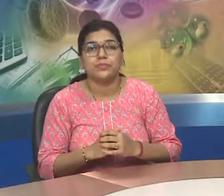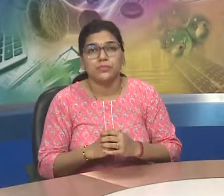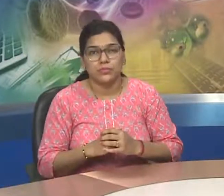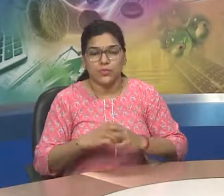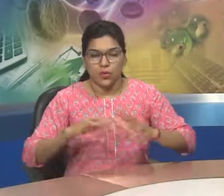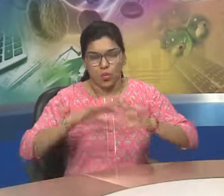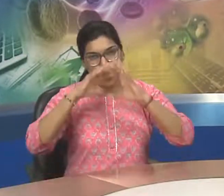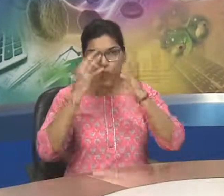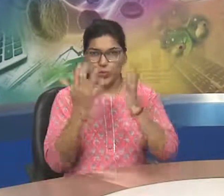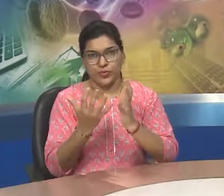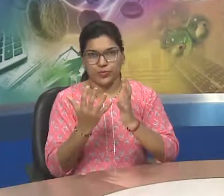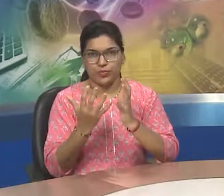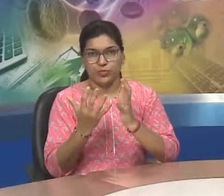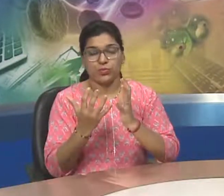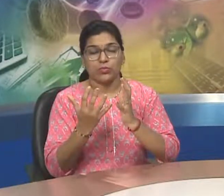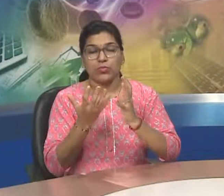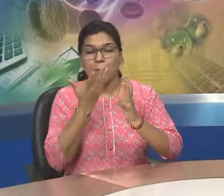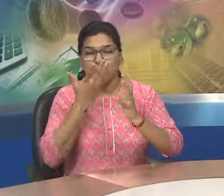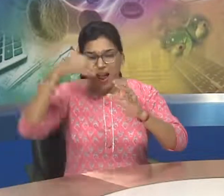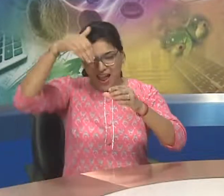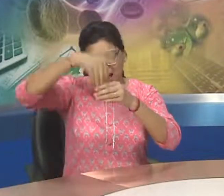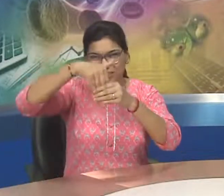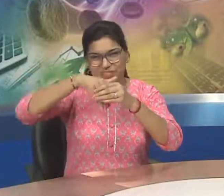Most of the carbon dioxide